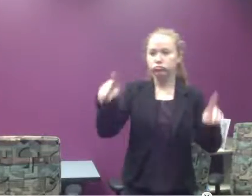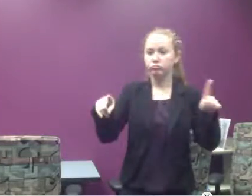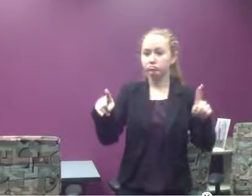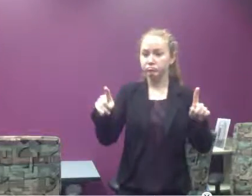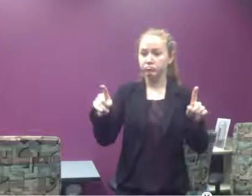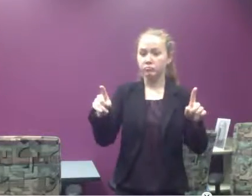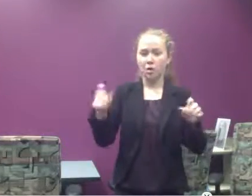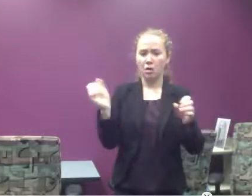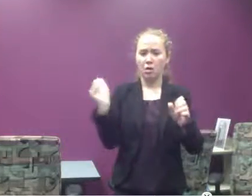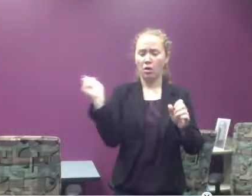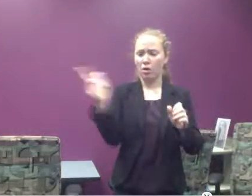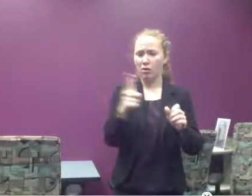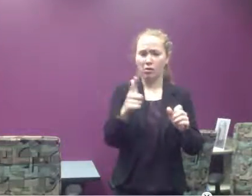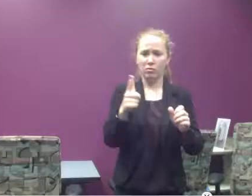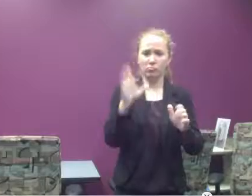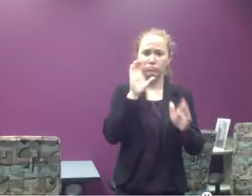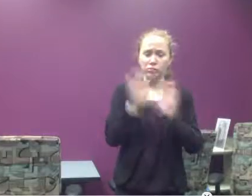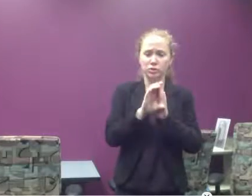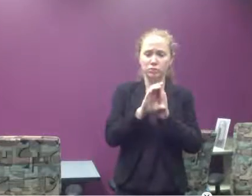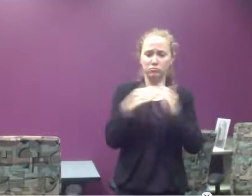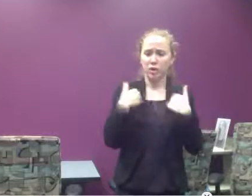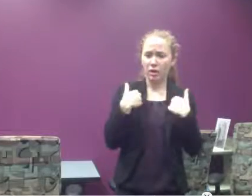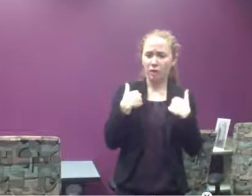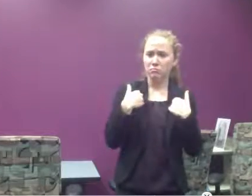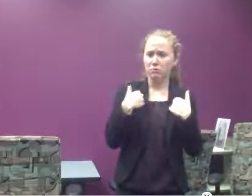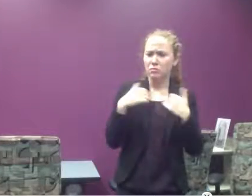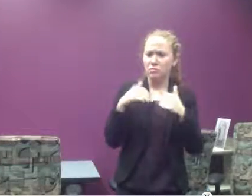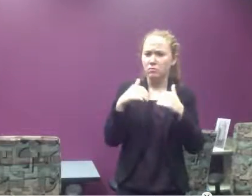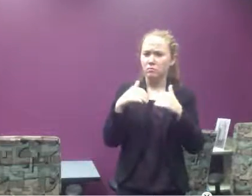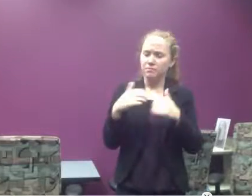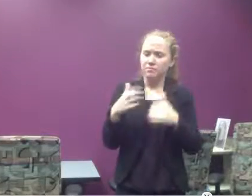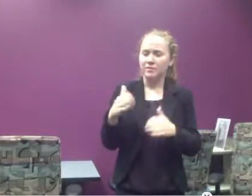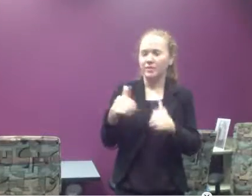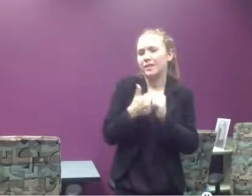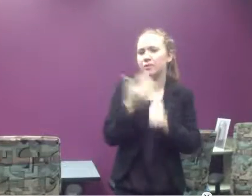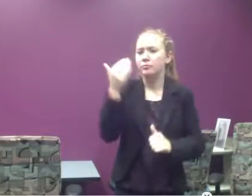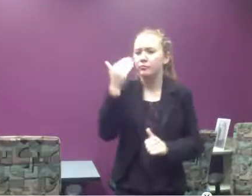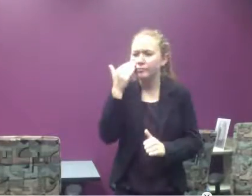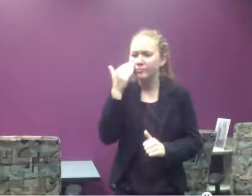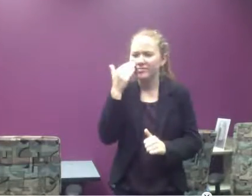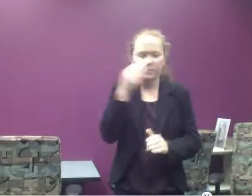But the colors differences, all pictures have that.